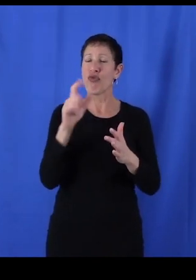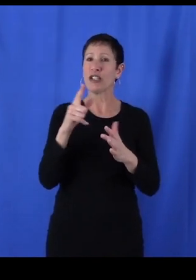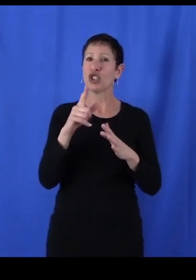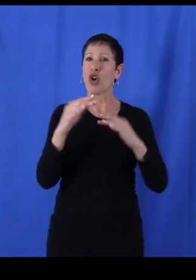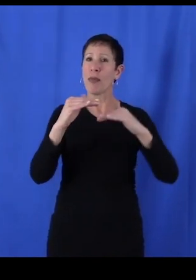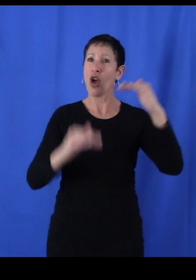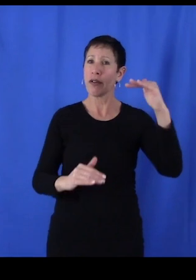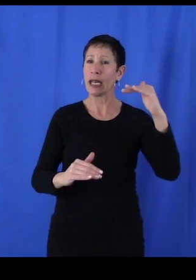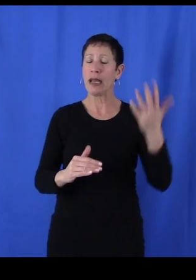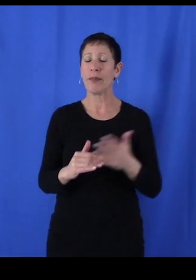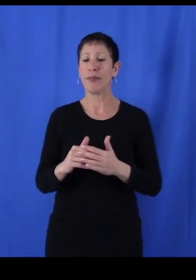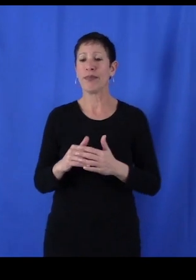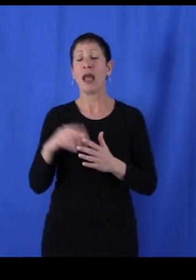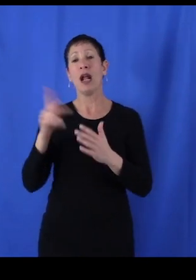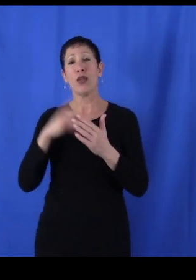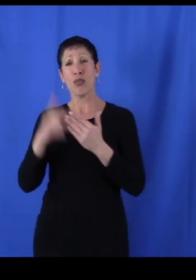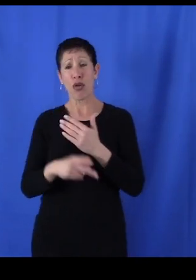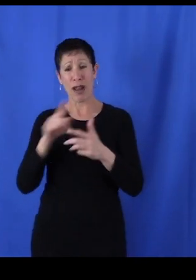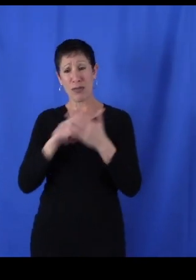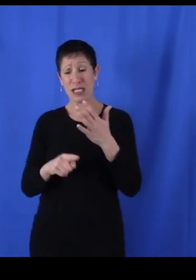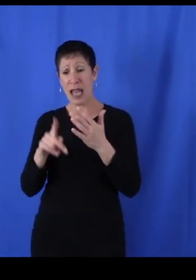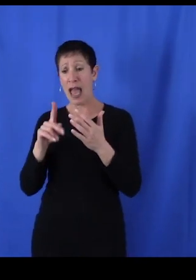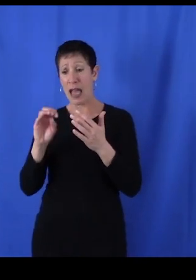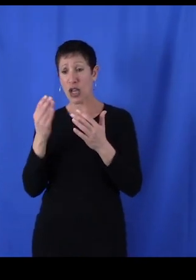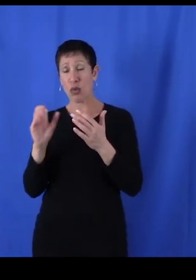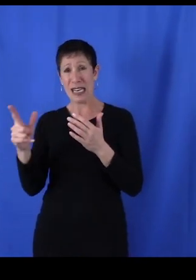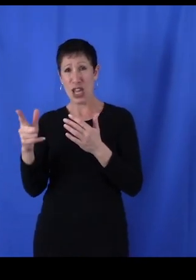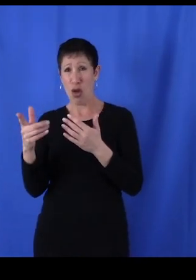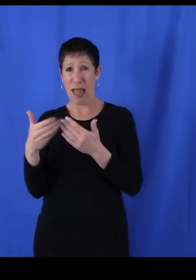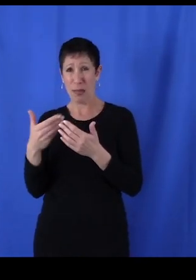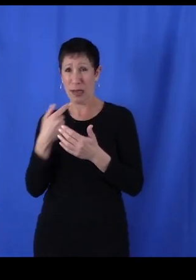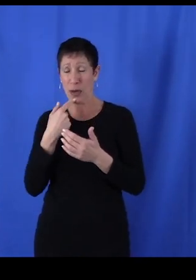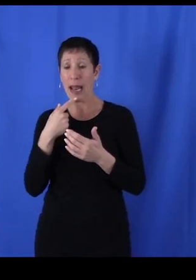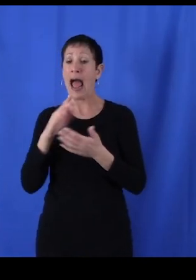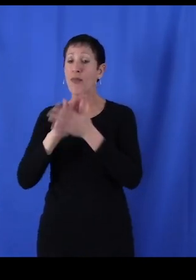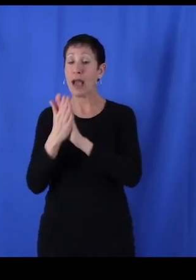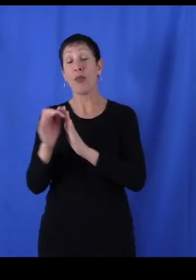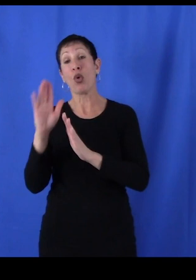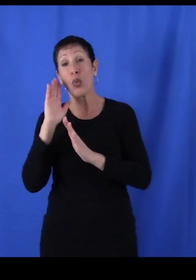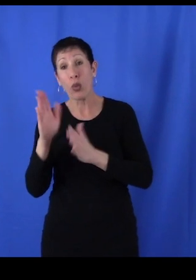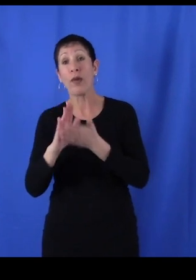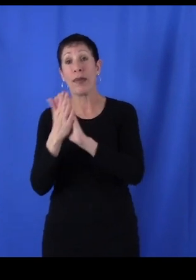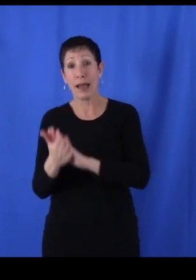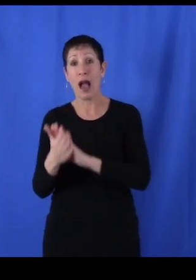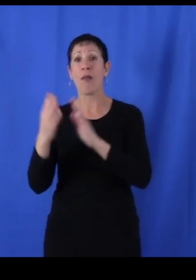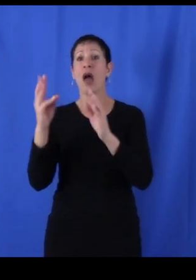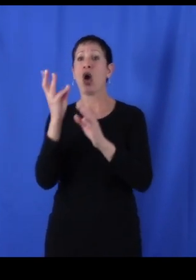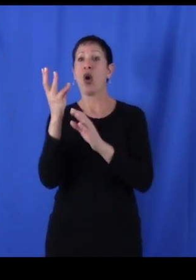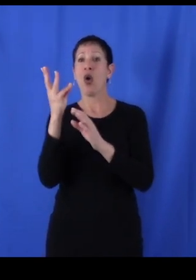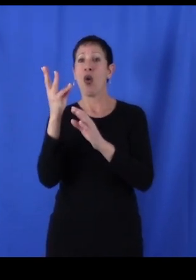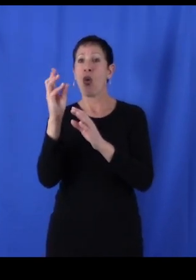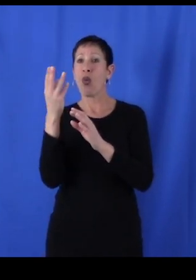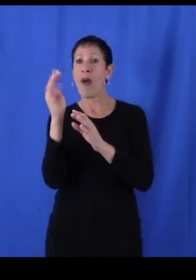pithily put it, have become or threatened to become weapons of mass destruction.